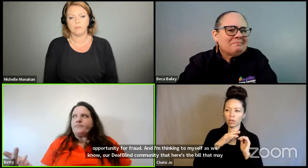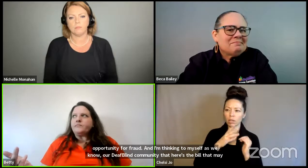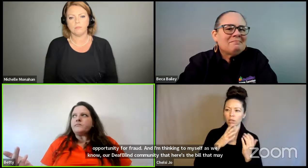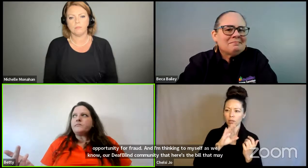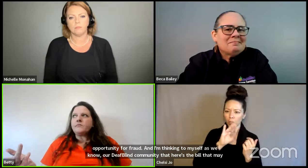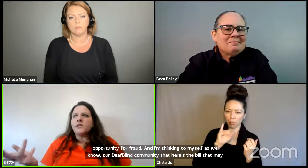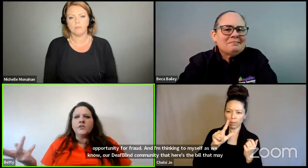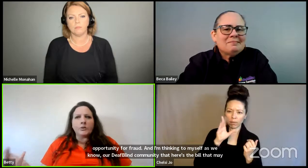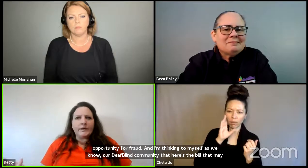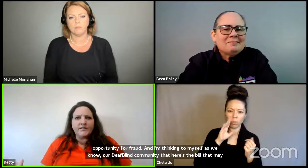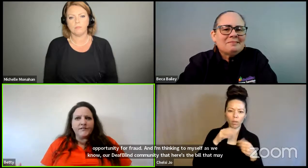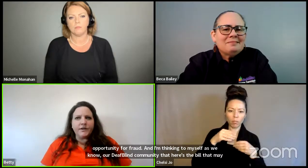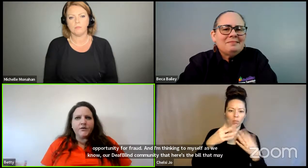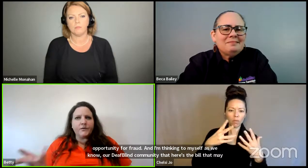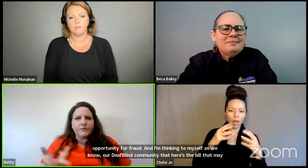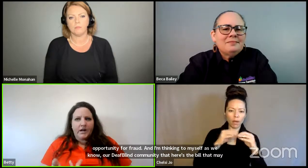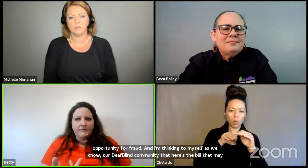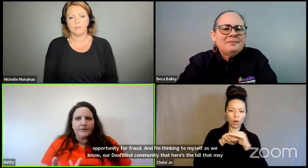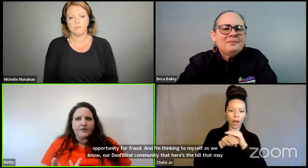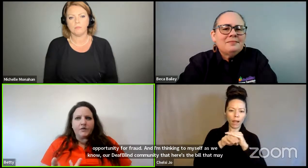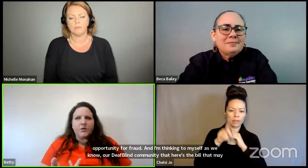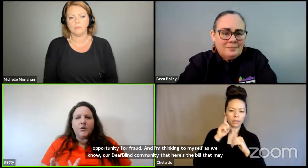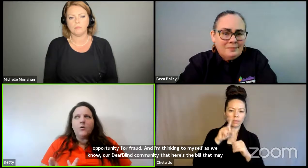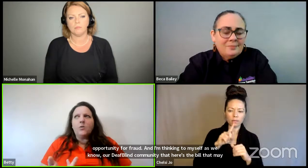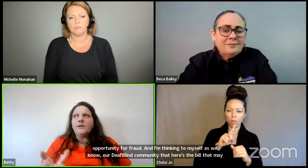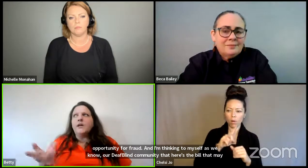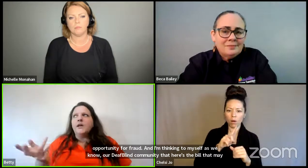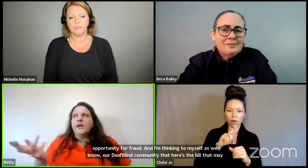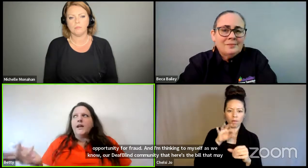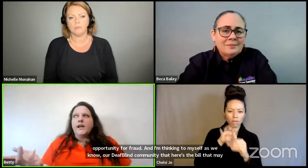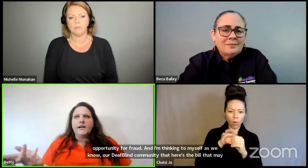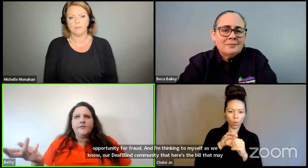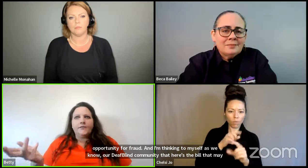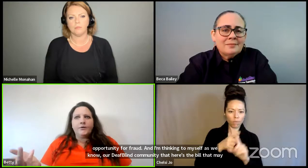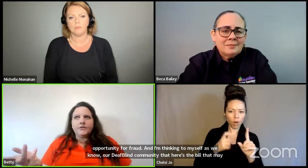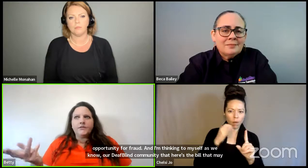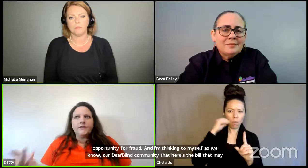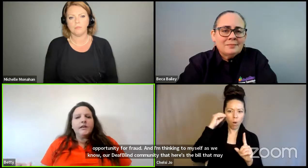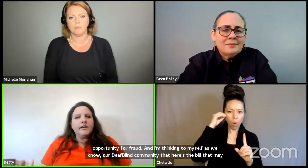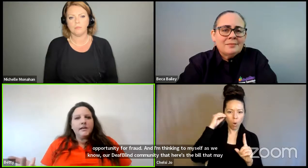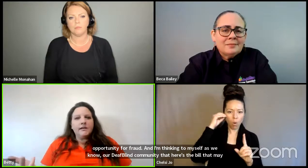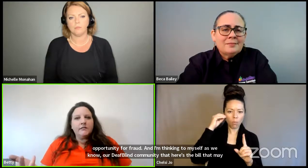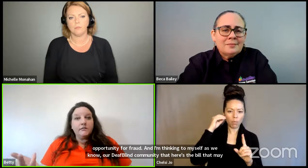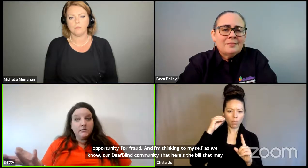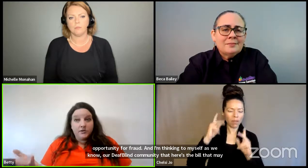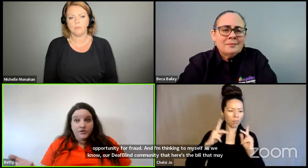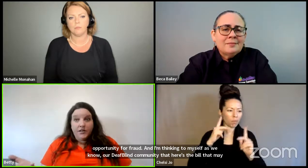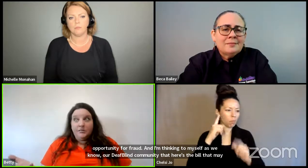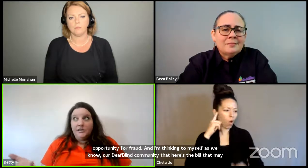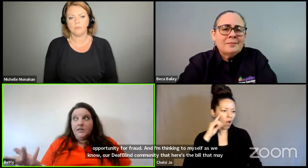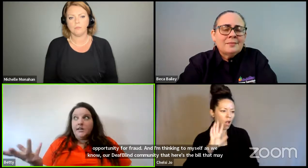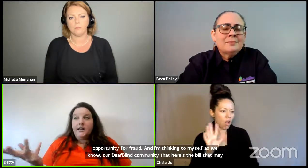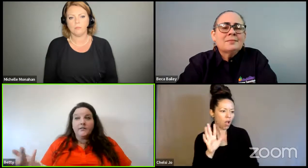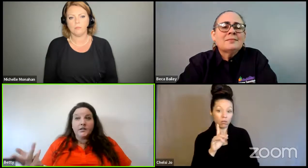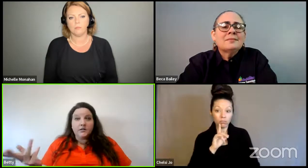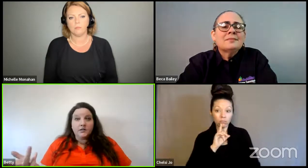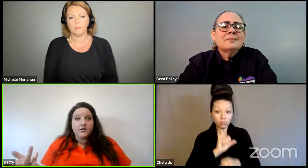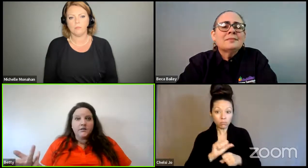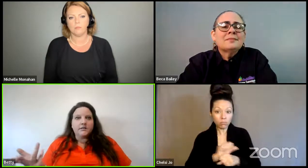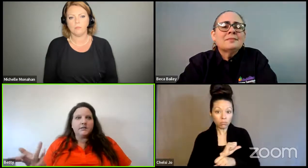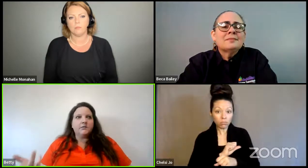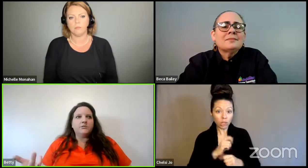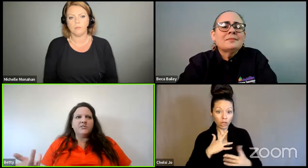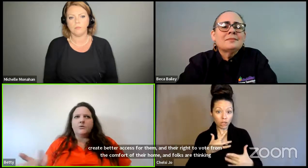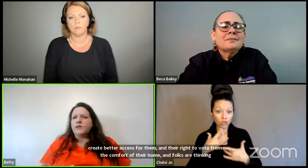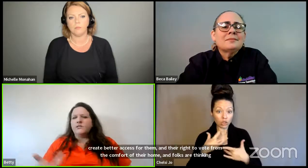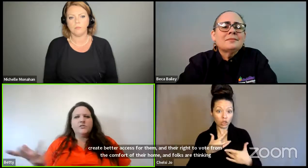them and their right to vote from the comfort of their home. And folks are thinking, legitimately have